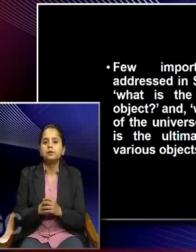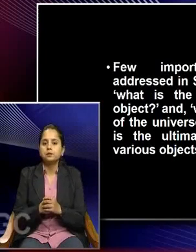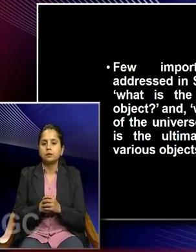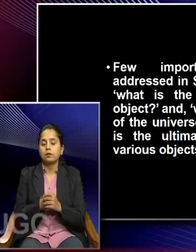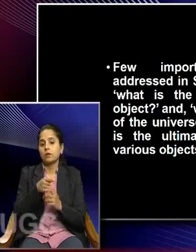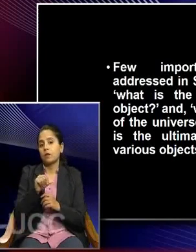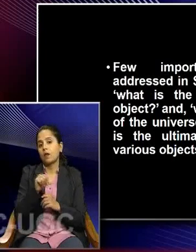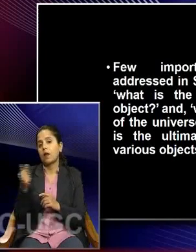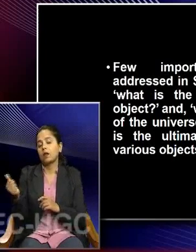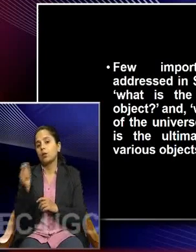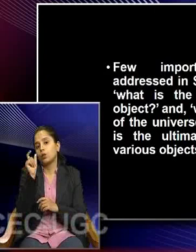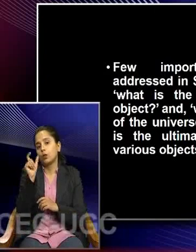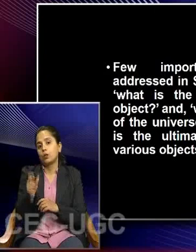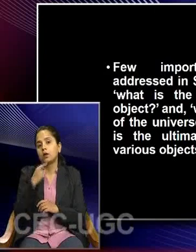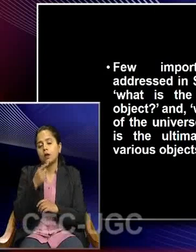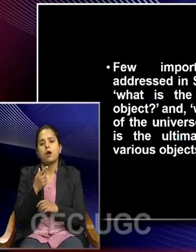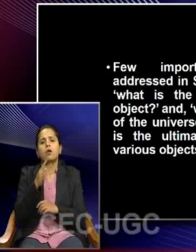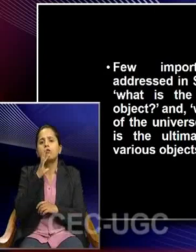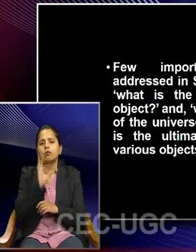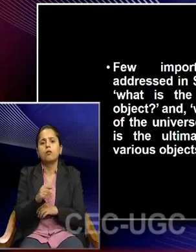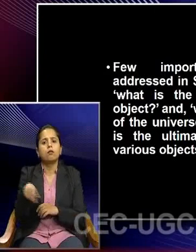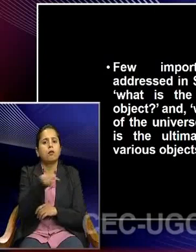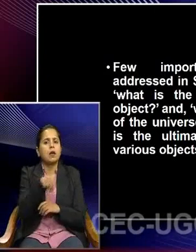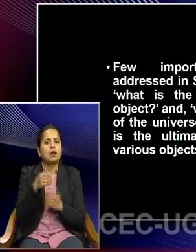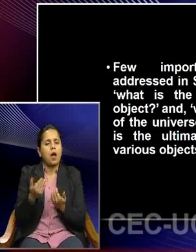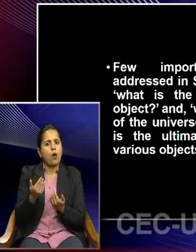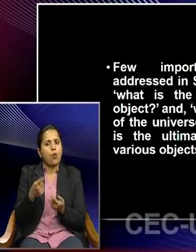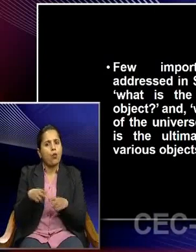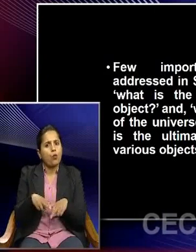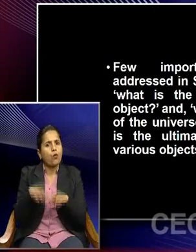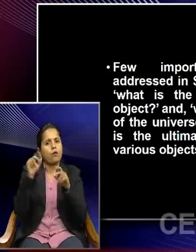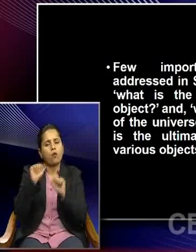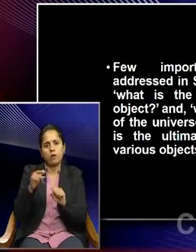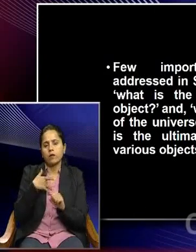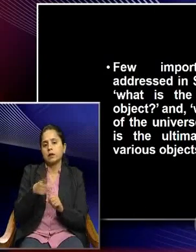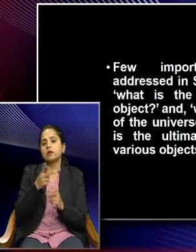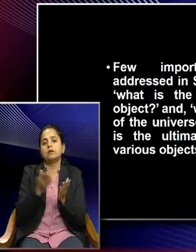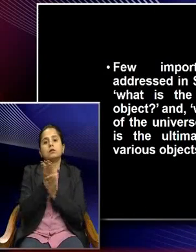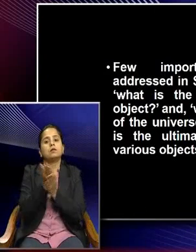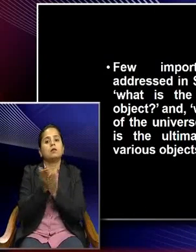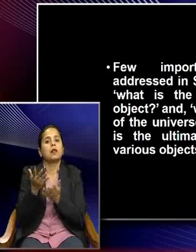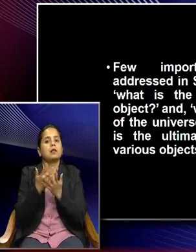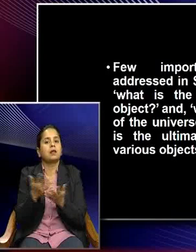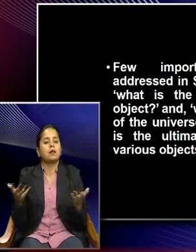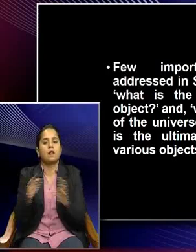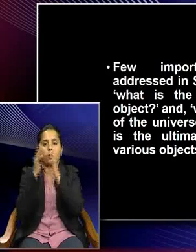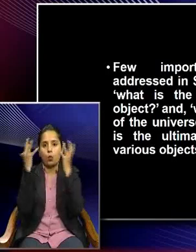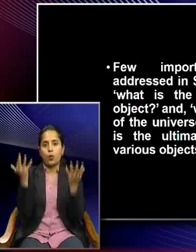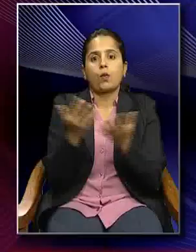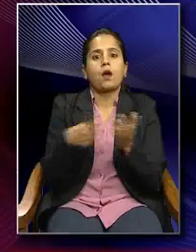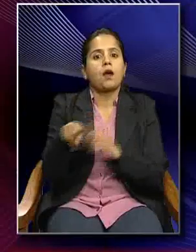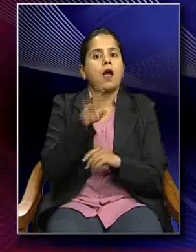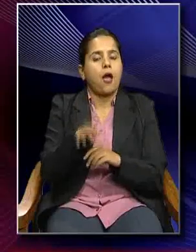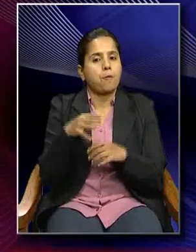In other words, what is the ultimate stuff of which the various objects of the world are